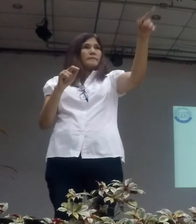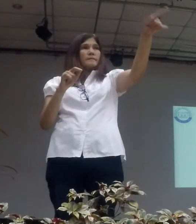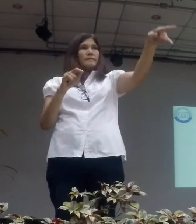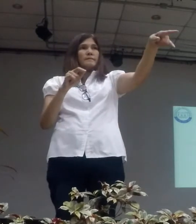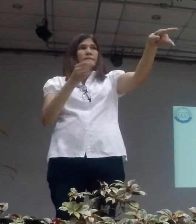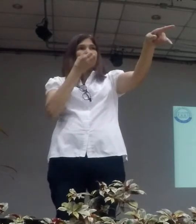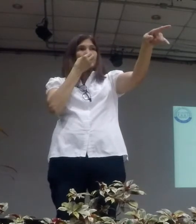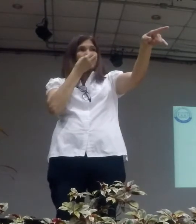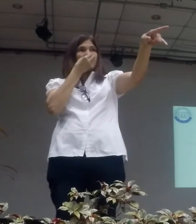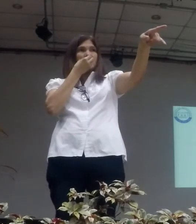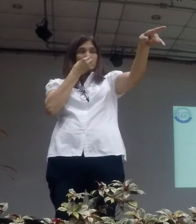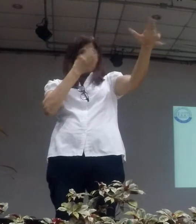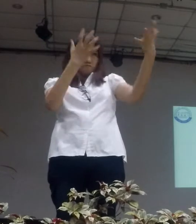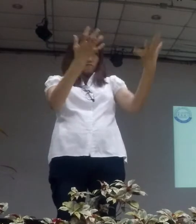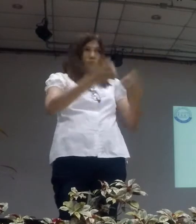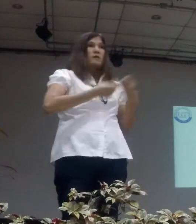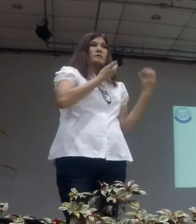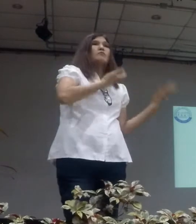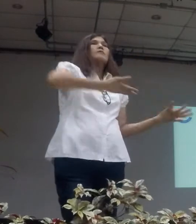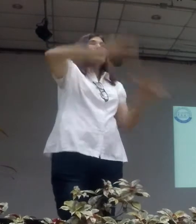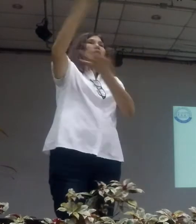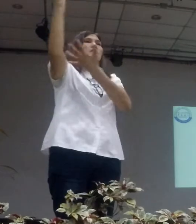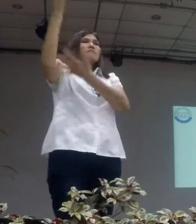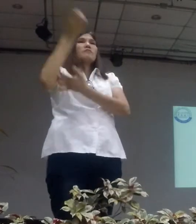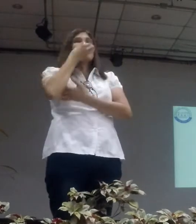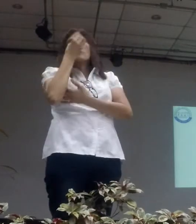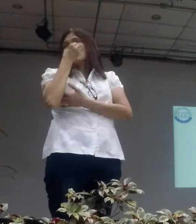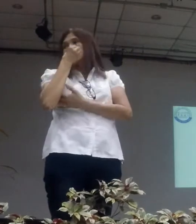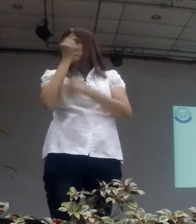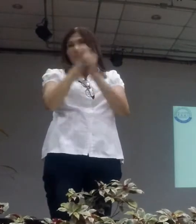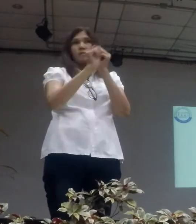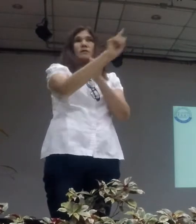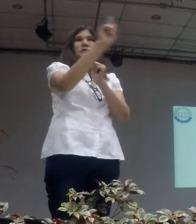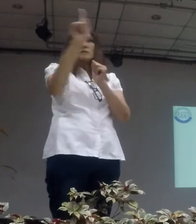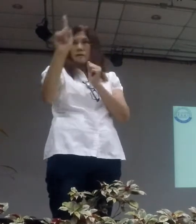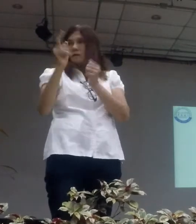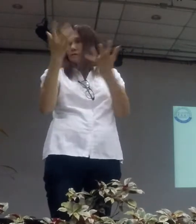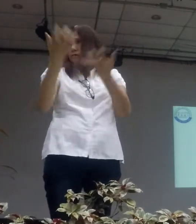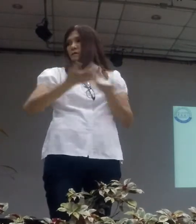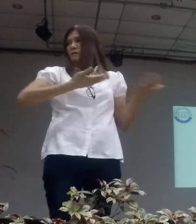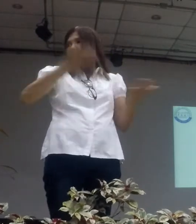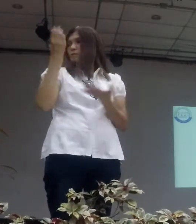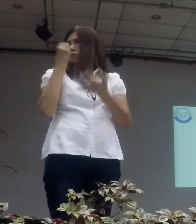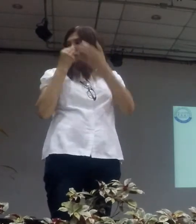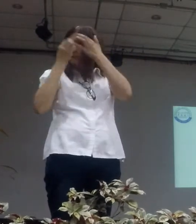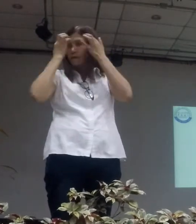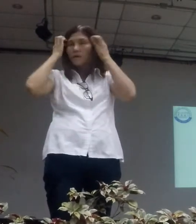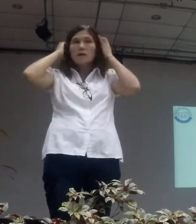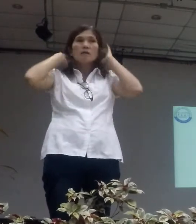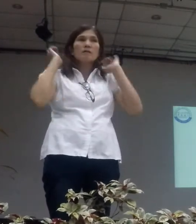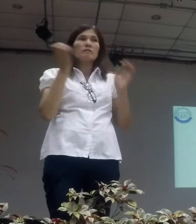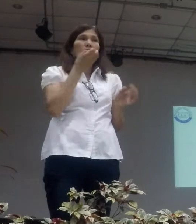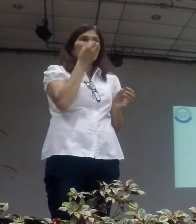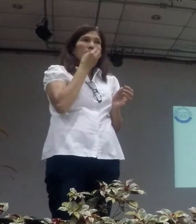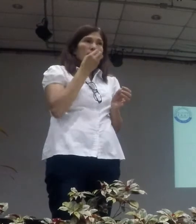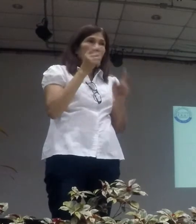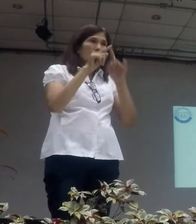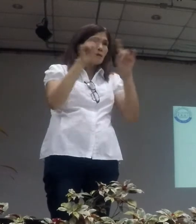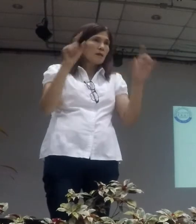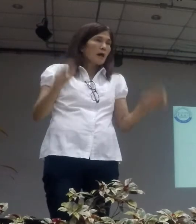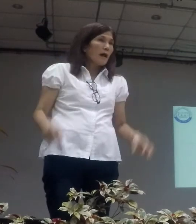one can go home. Good question? It's my best friend.